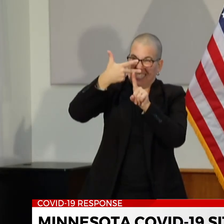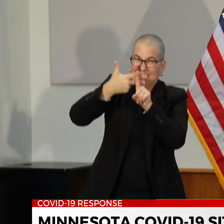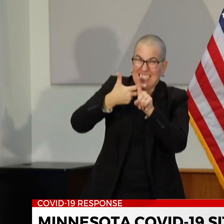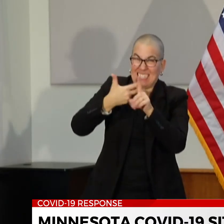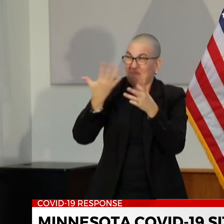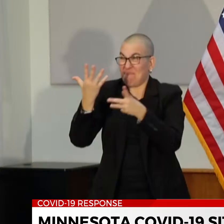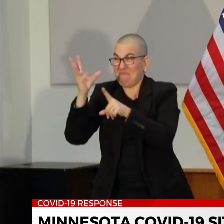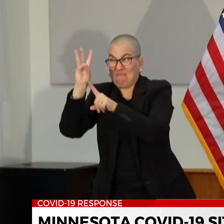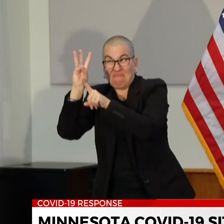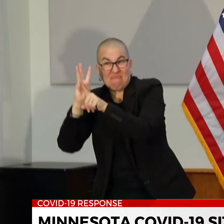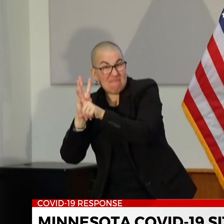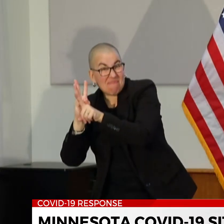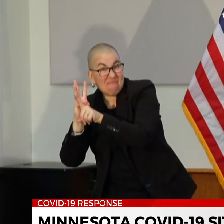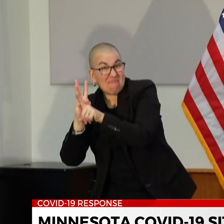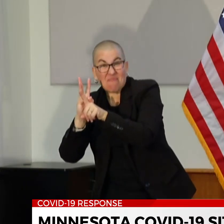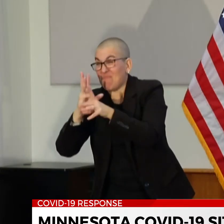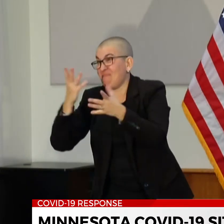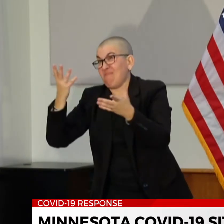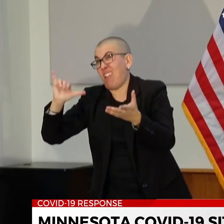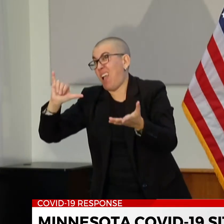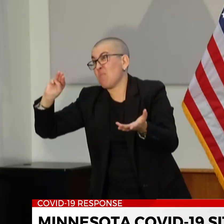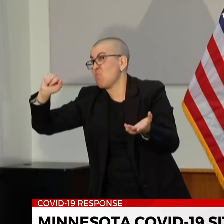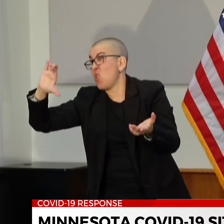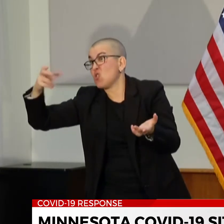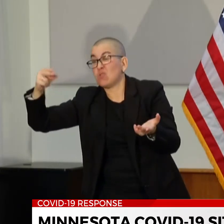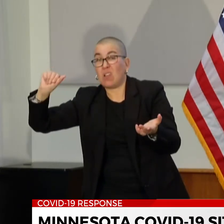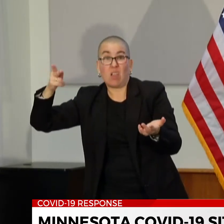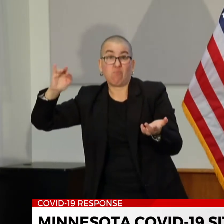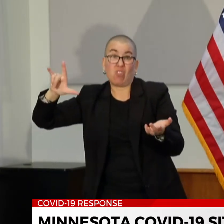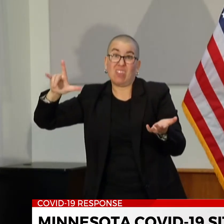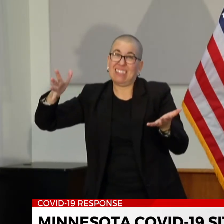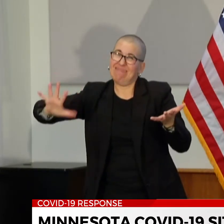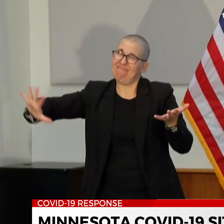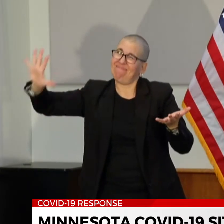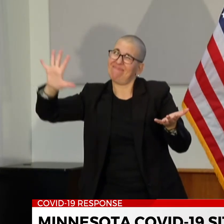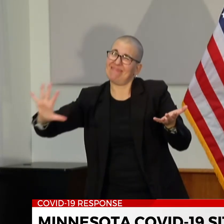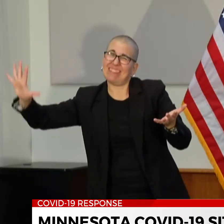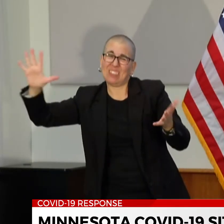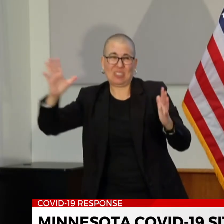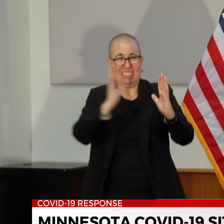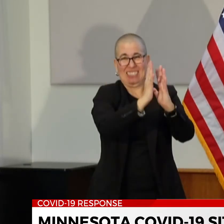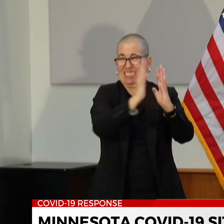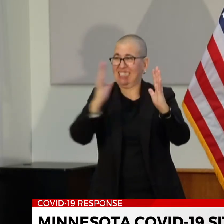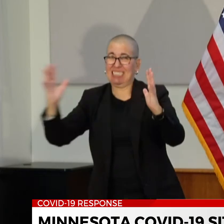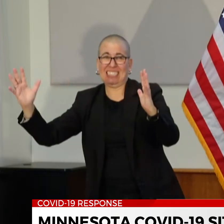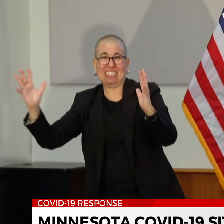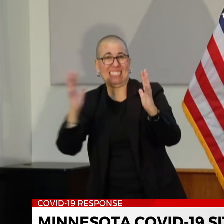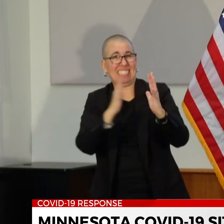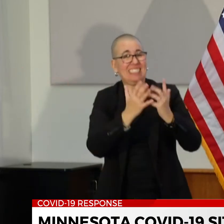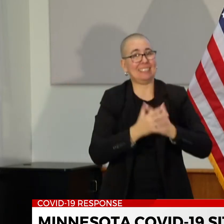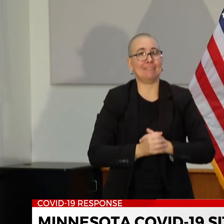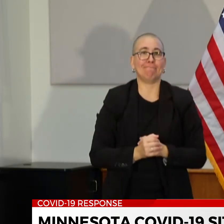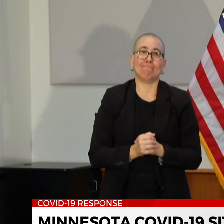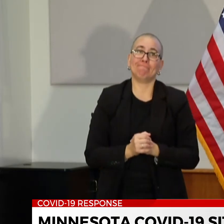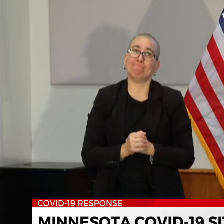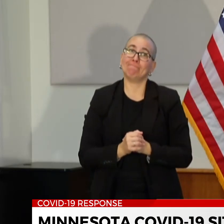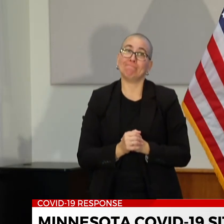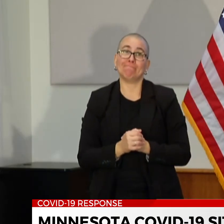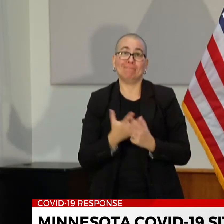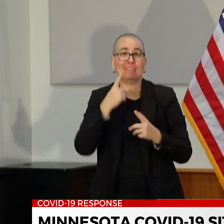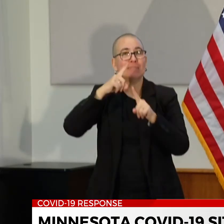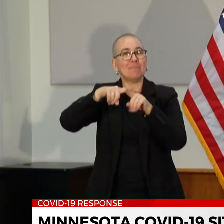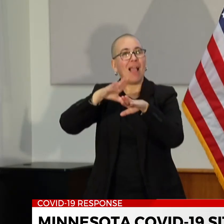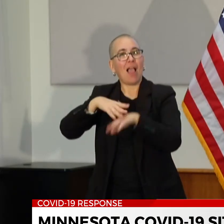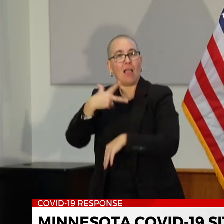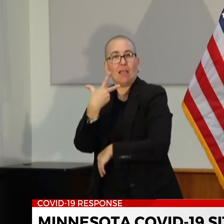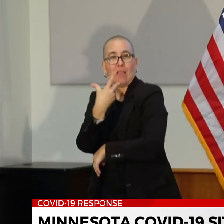time a lot of that's rolling out. Certainly it will help as more of the vaccines, whether it's Johnson & Johnson or some of these others, come on board,